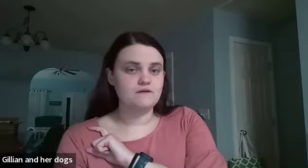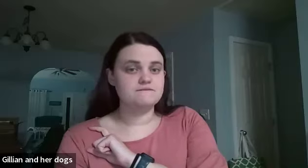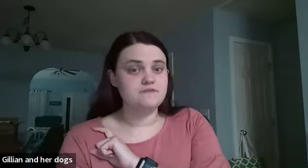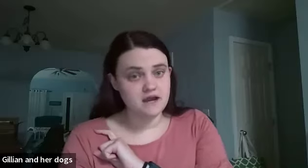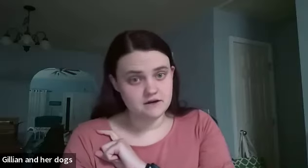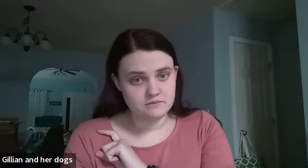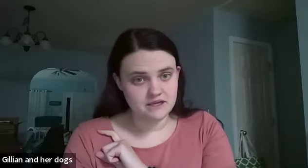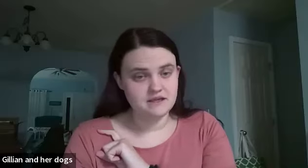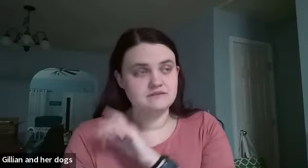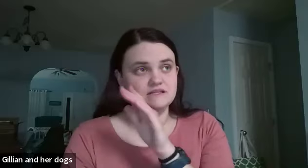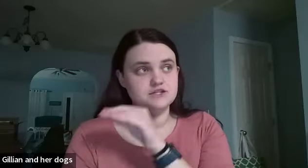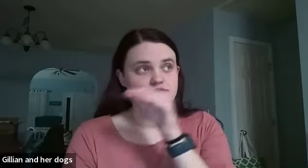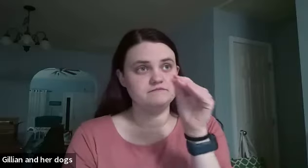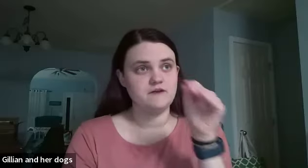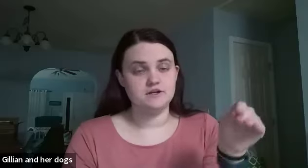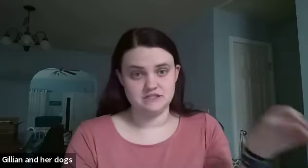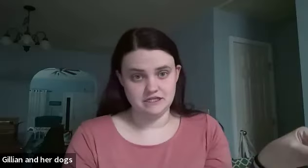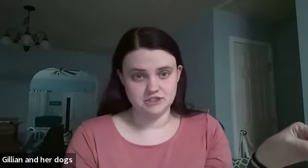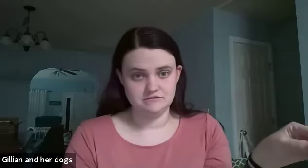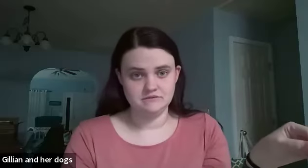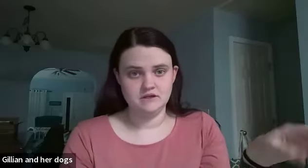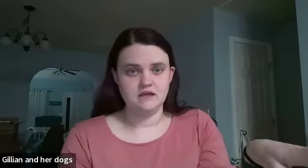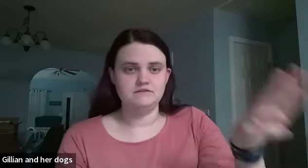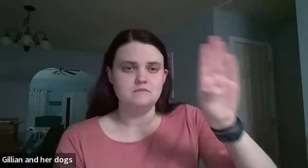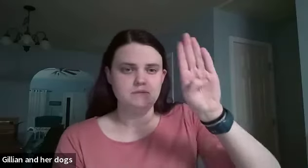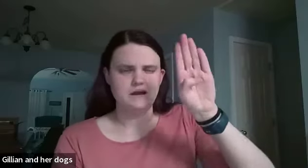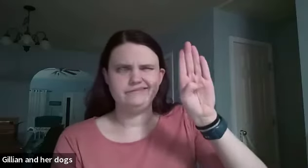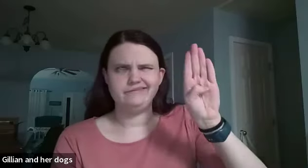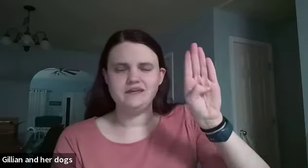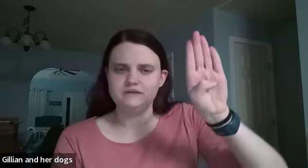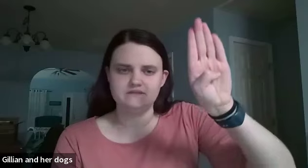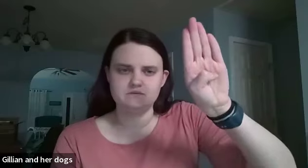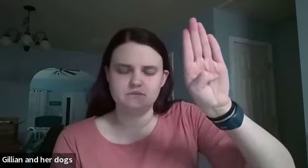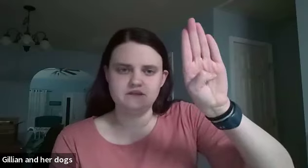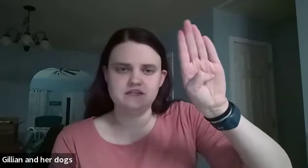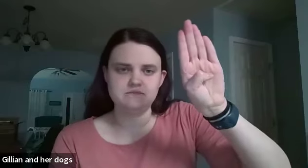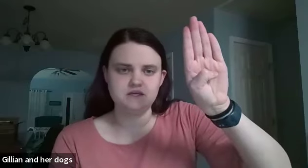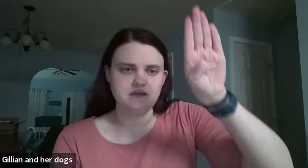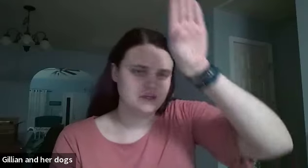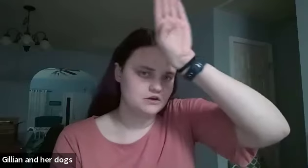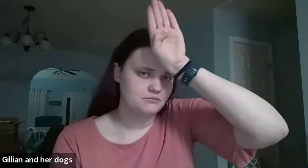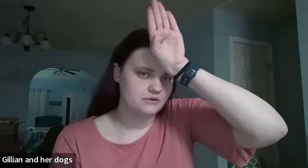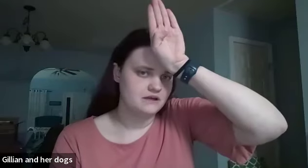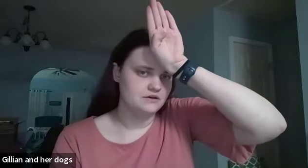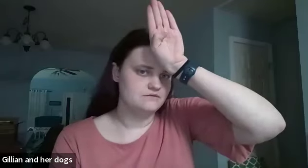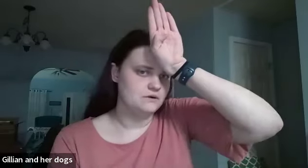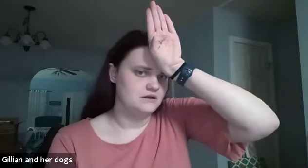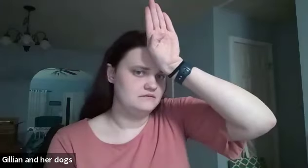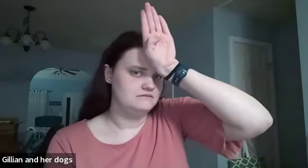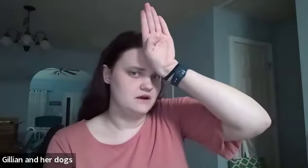for firemen slash fire station, if you remember, I think we did this one with it. It's a B and you're going to bring it on your forehead,